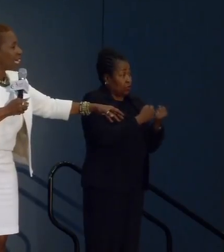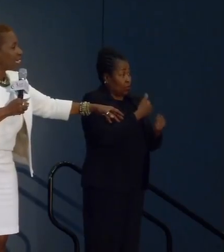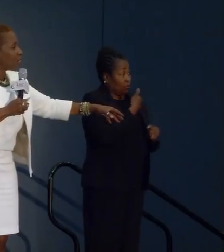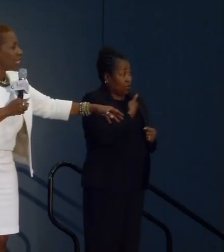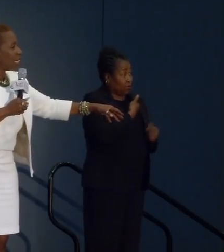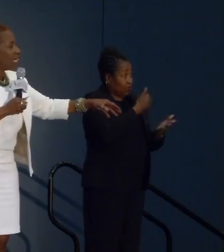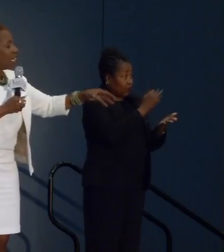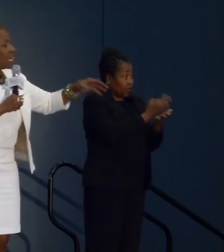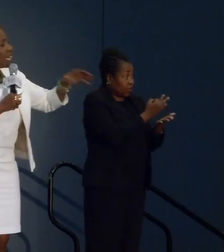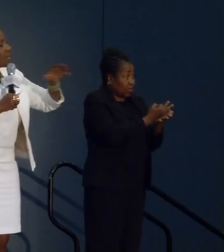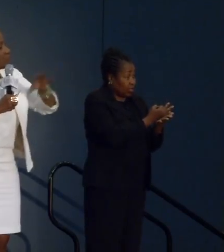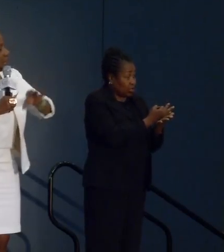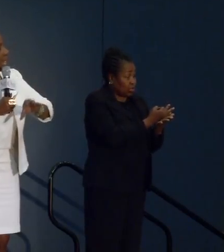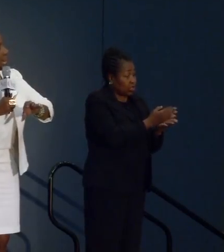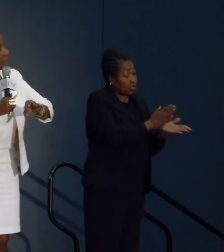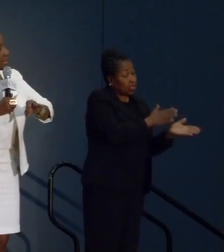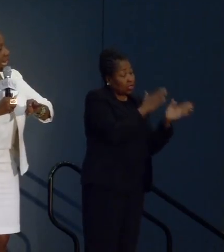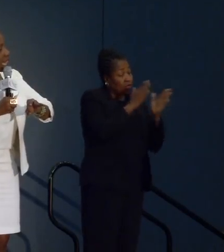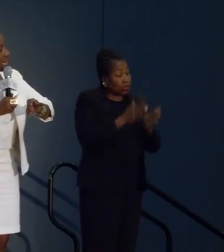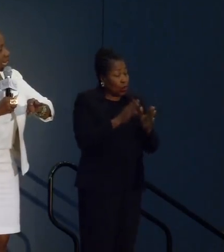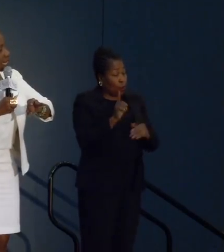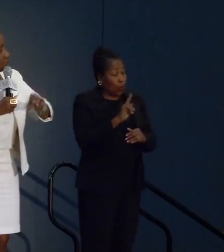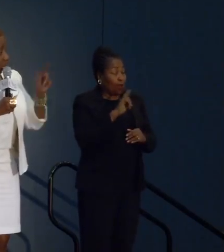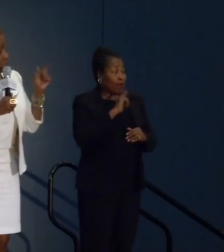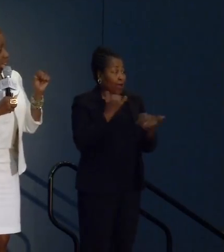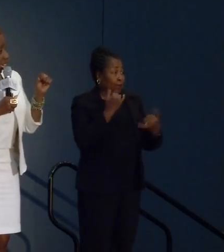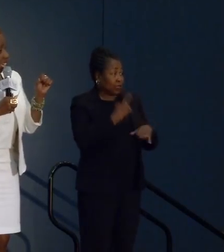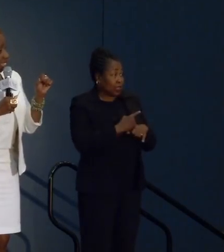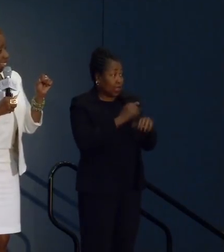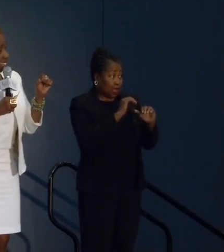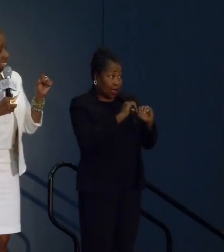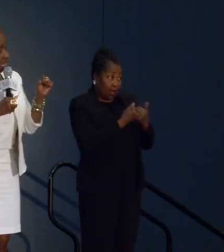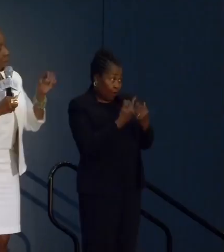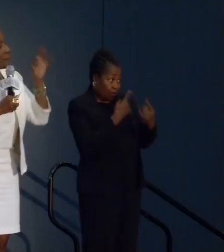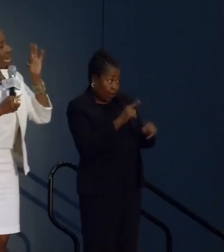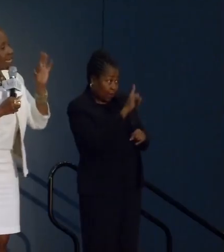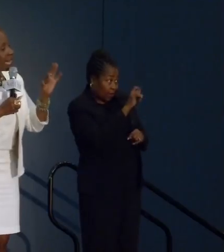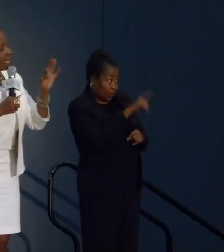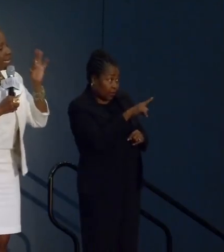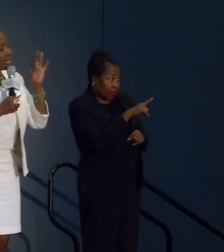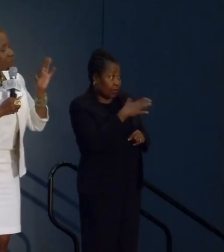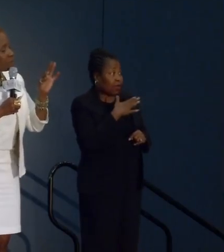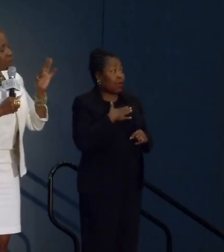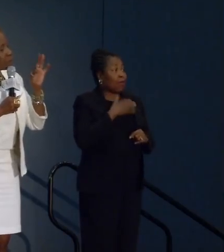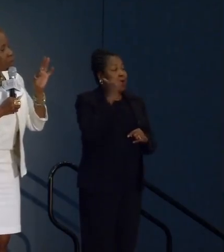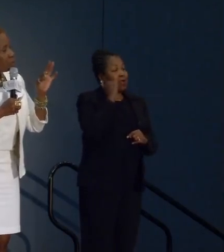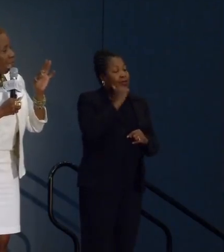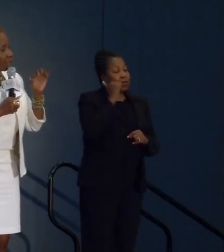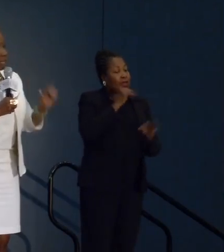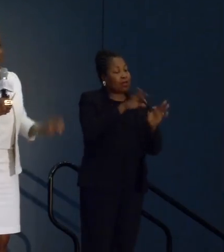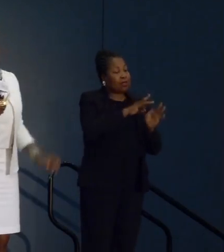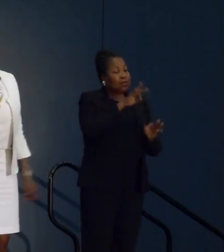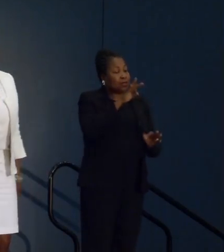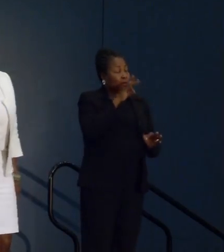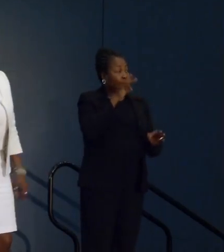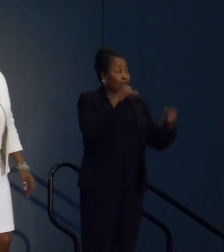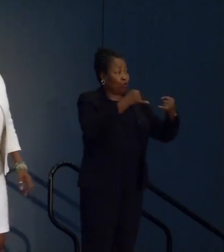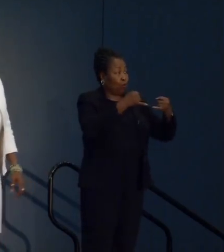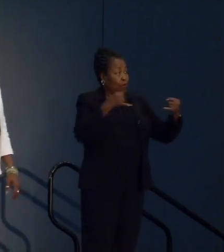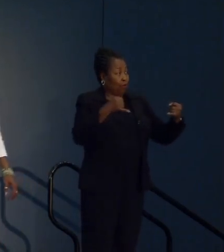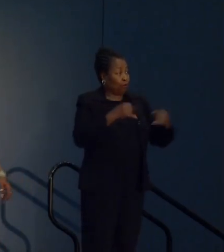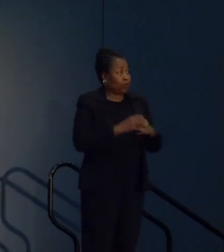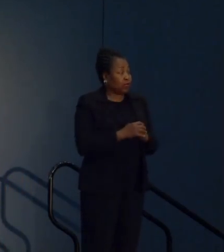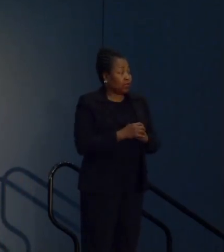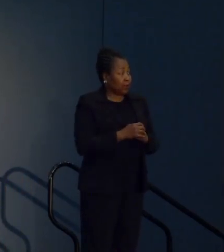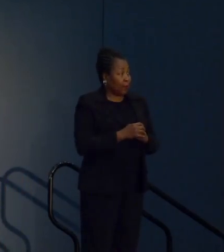myself financially and to where I am today. Want to know how I got there? My daily spiritual practice.